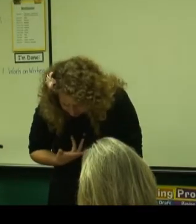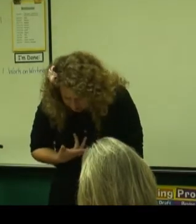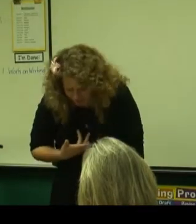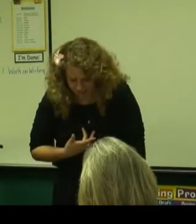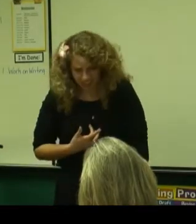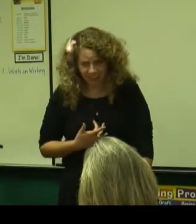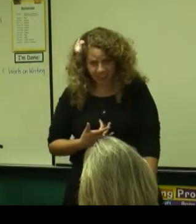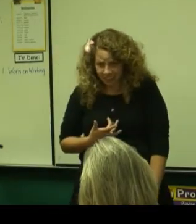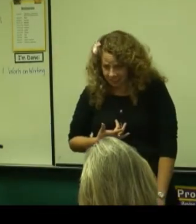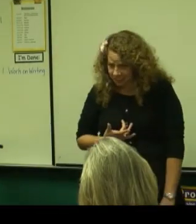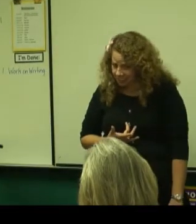Like,